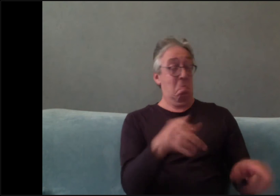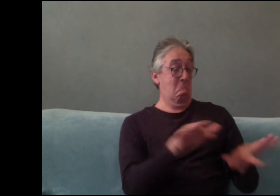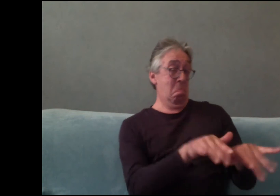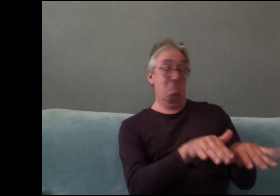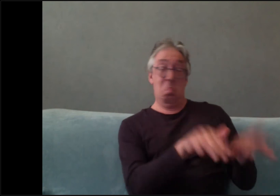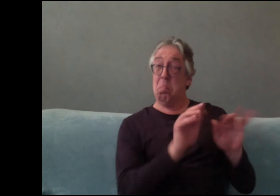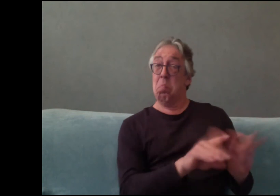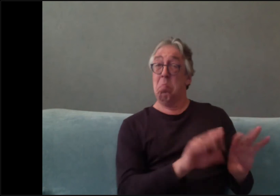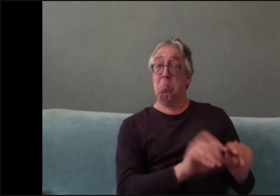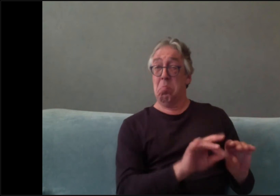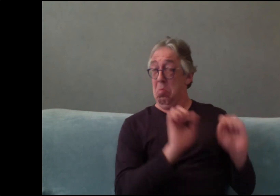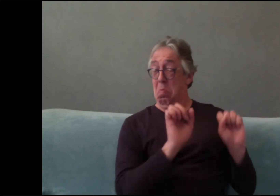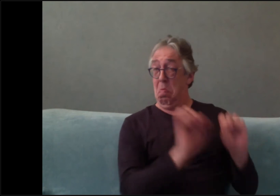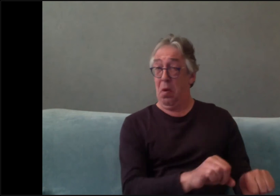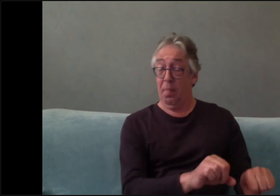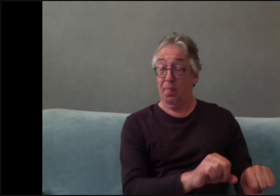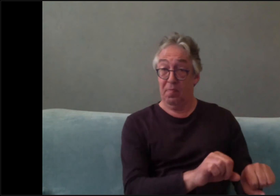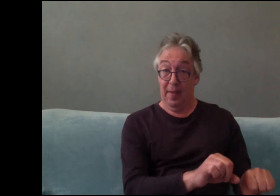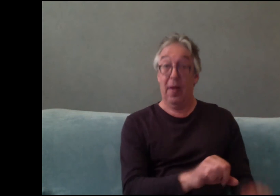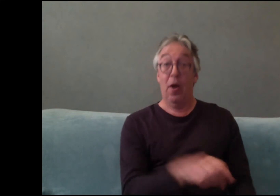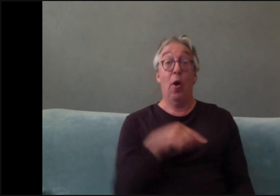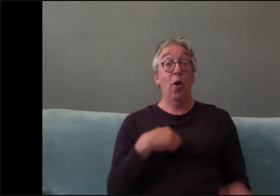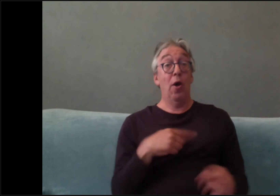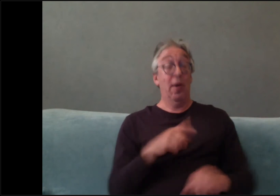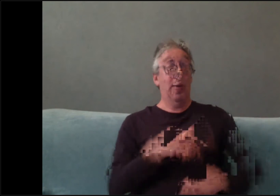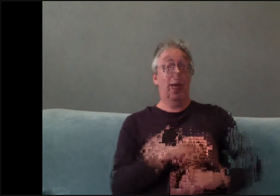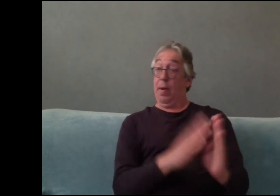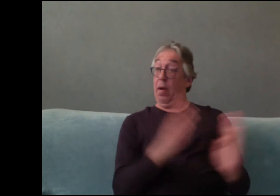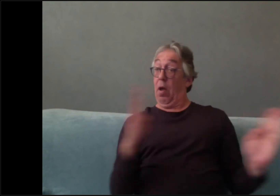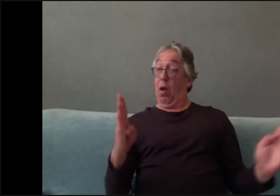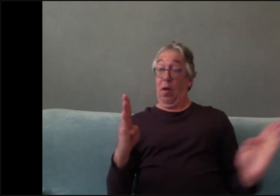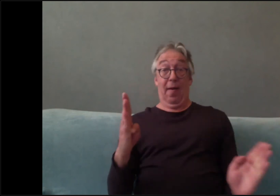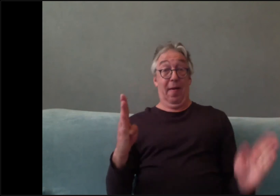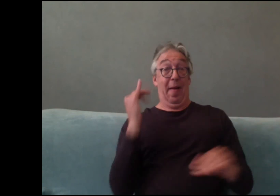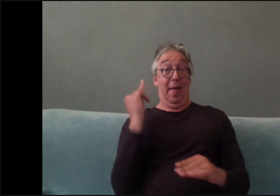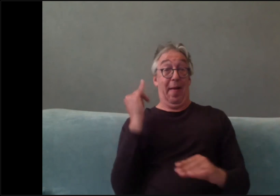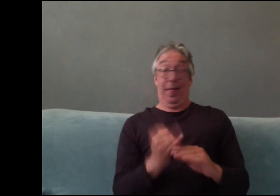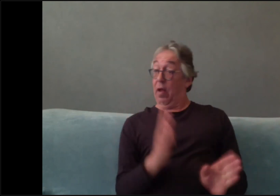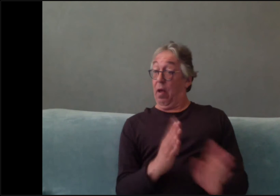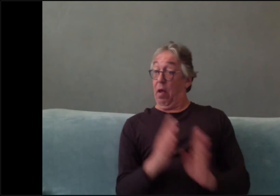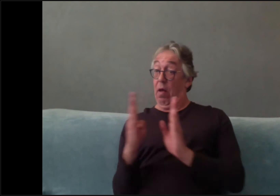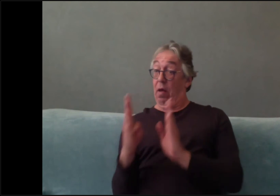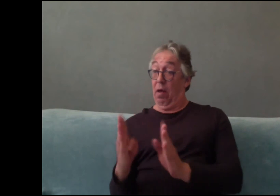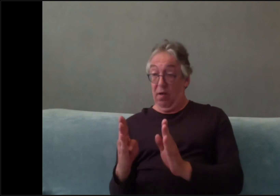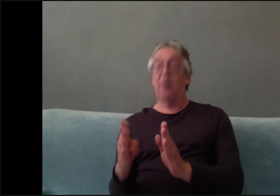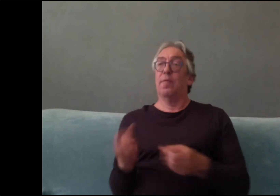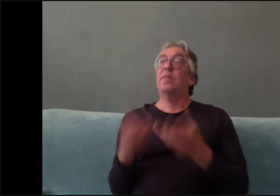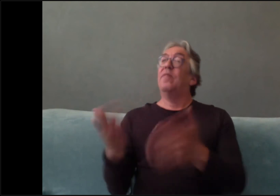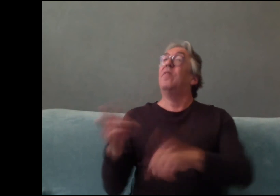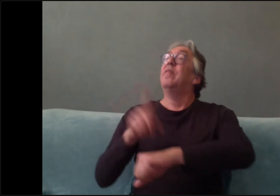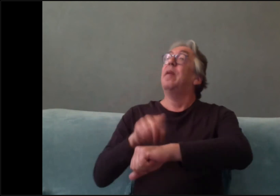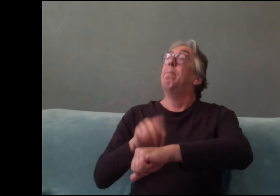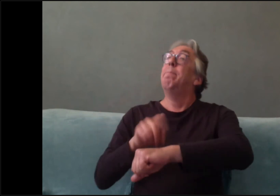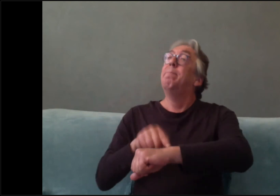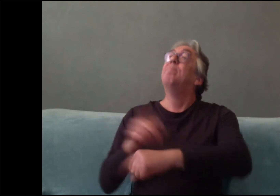webinar to ask these to the panelists. And if not, we will do our very best to respond to the questions by email later